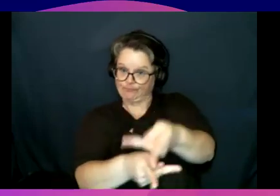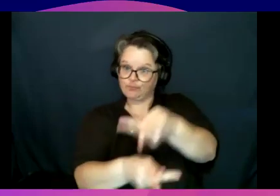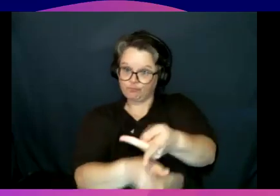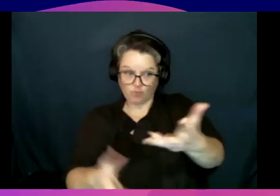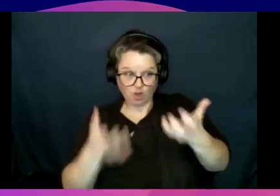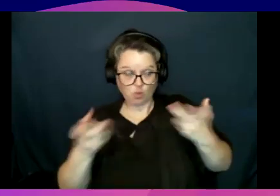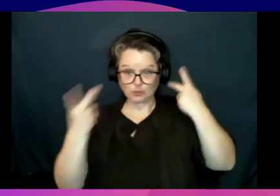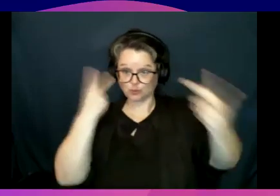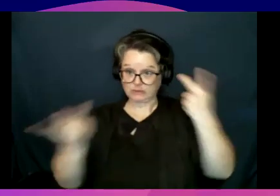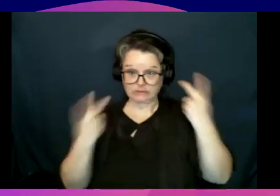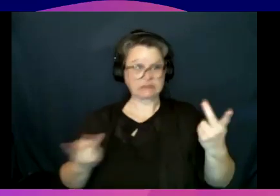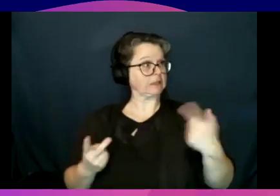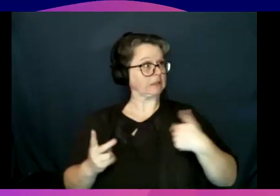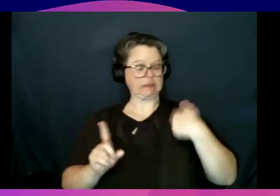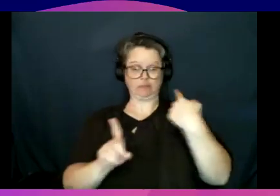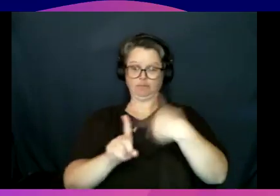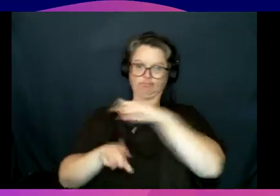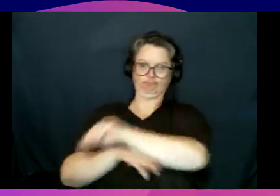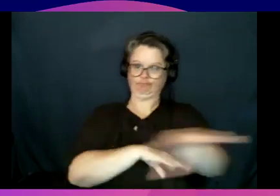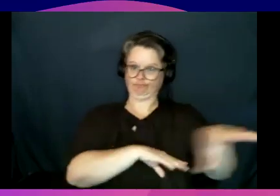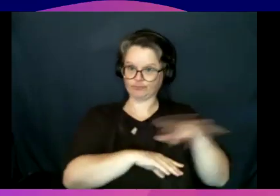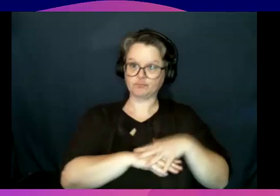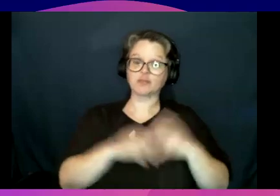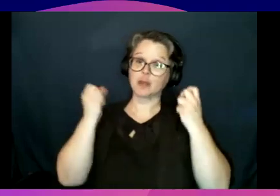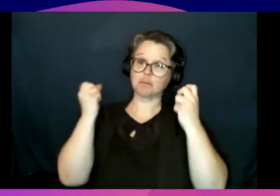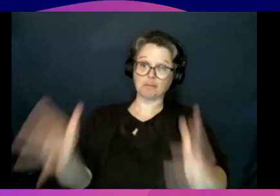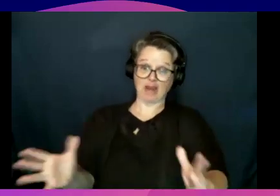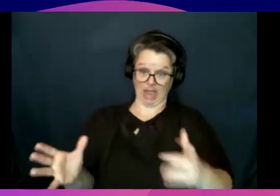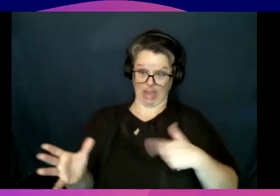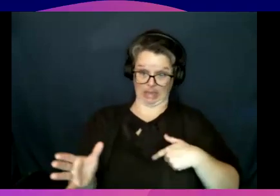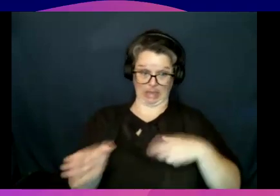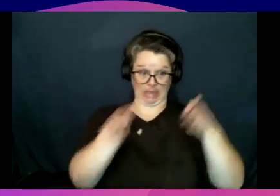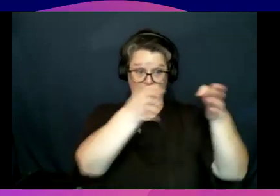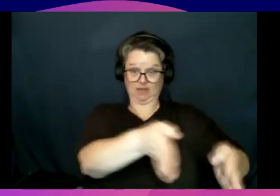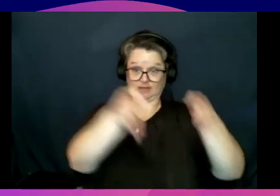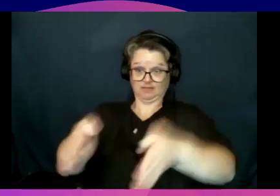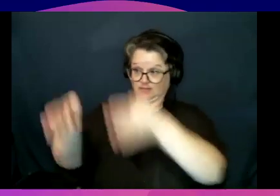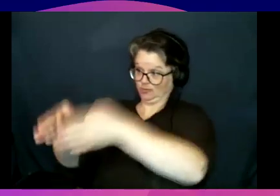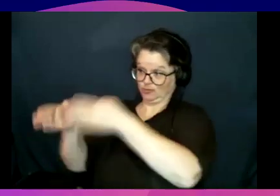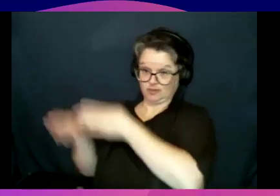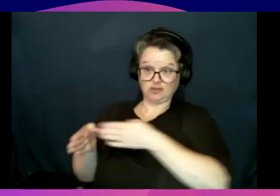they can see that they are making a difference, both on a one-to-one level and on a larger societal scale.